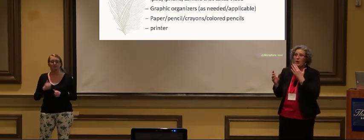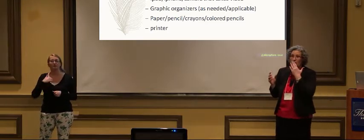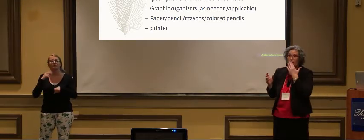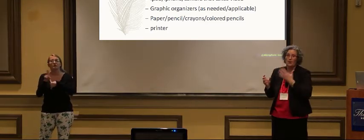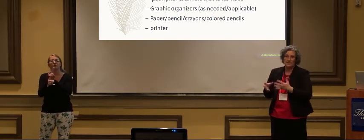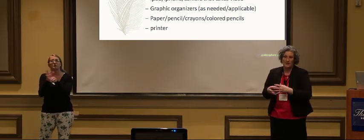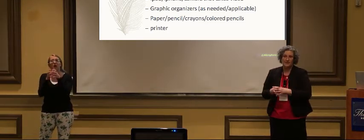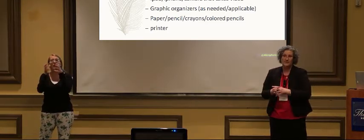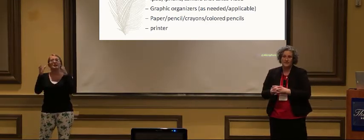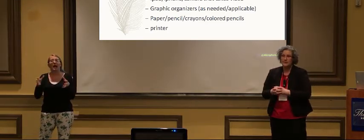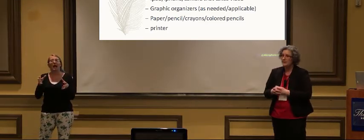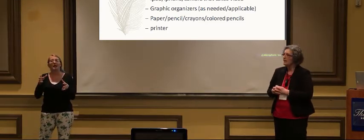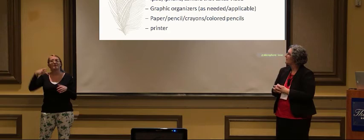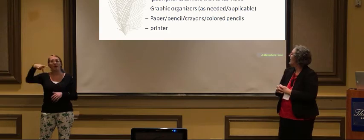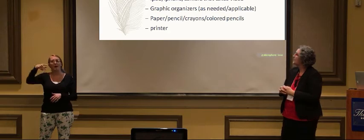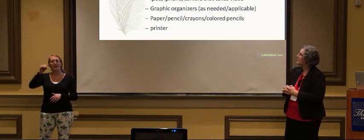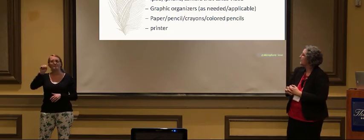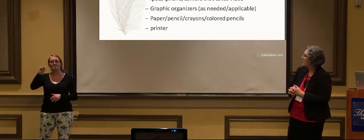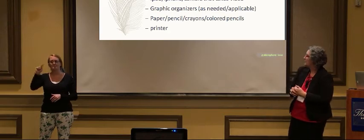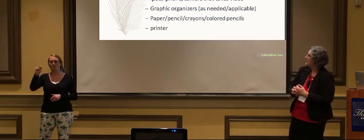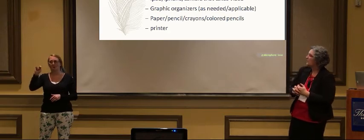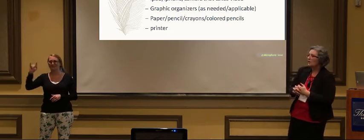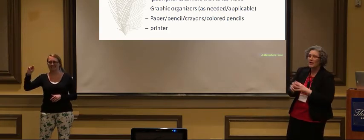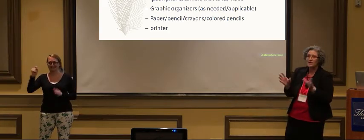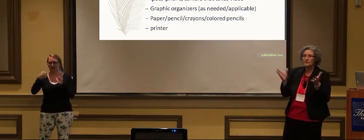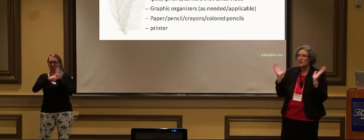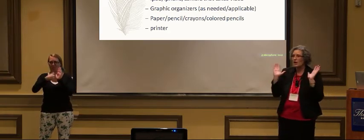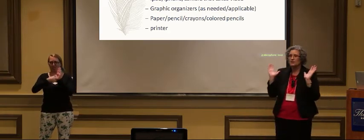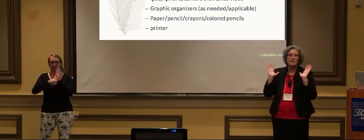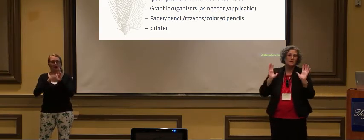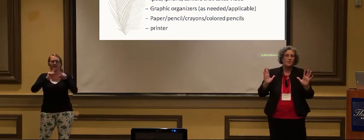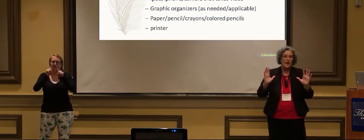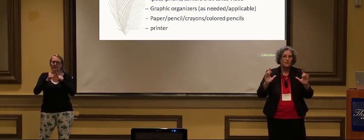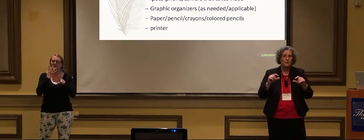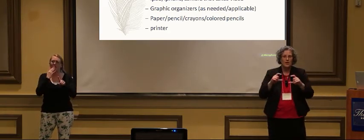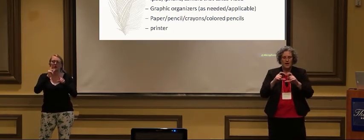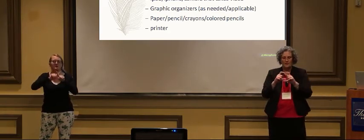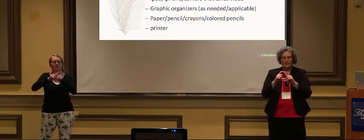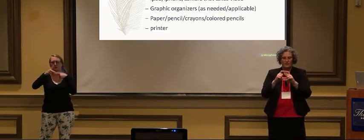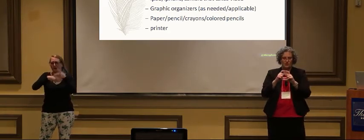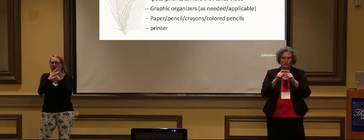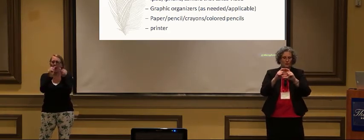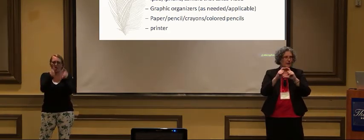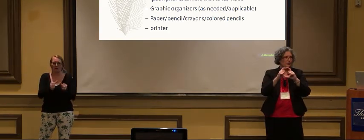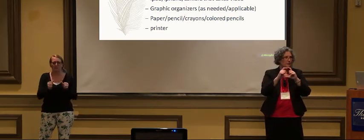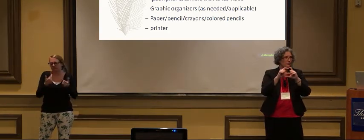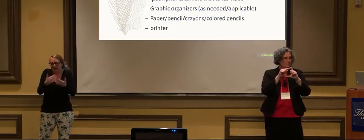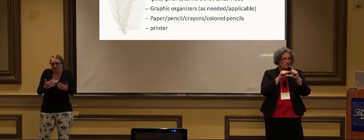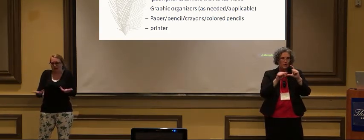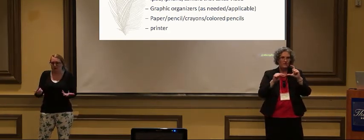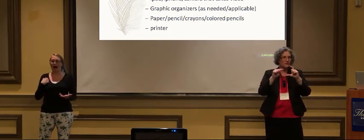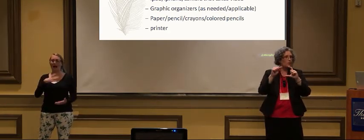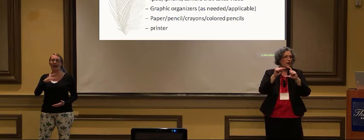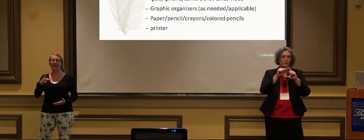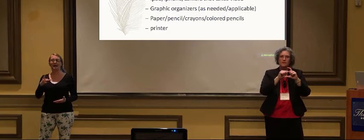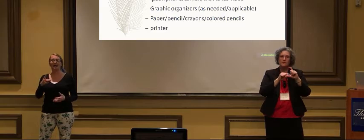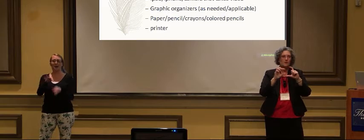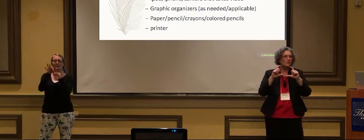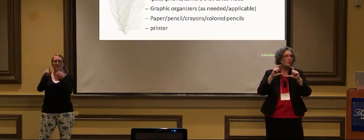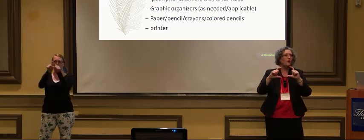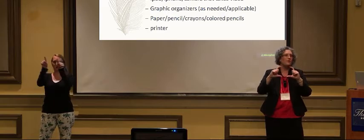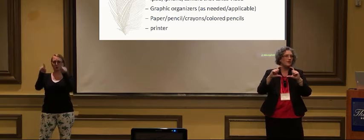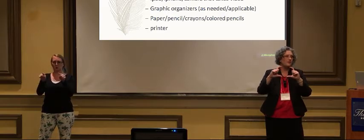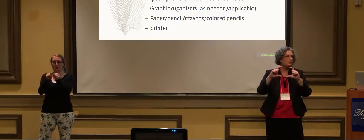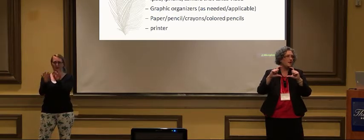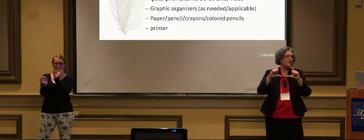of Post-its. Lots and lots. Different kinds, different colors, it doesn't matter. I like those just regular, perfect square ones.